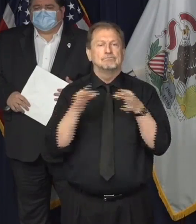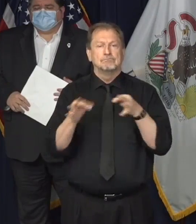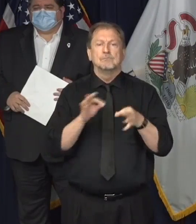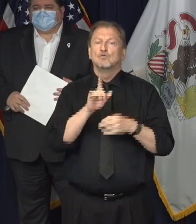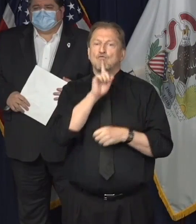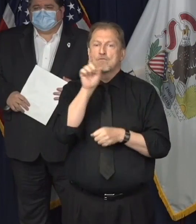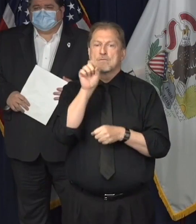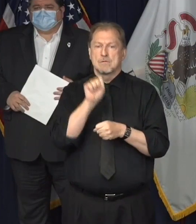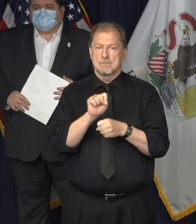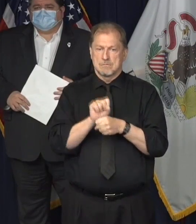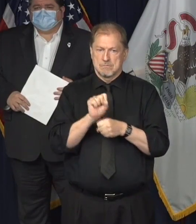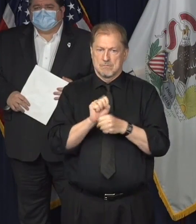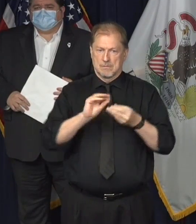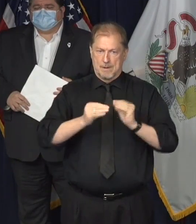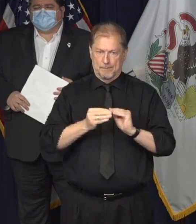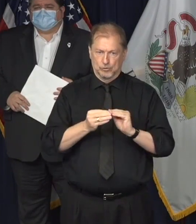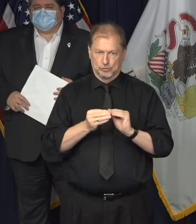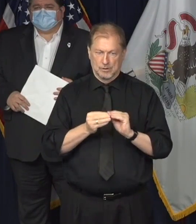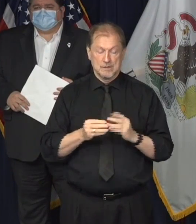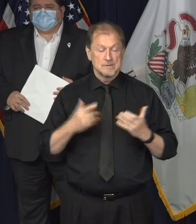We have run a total of